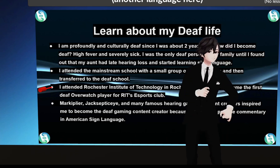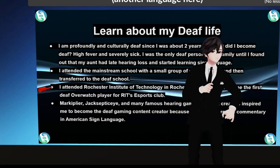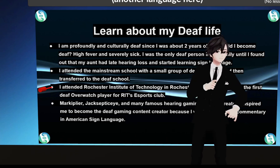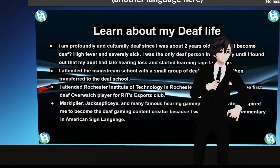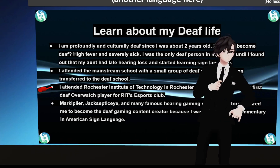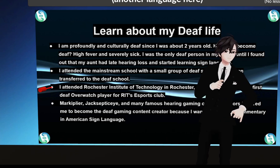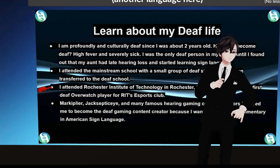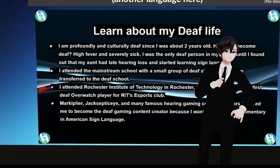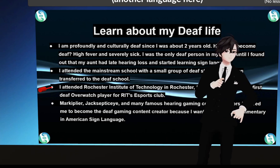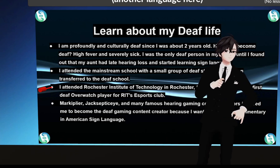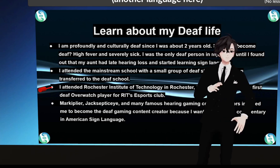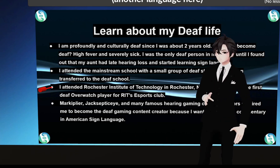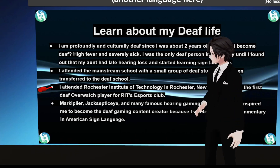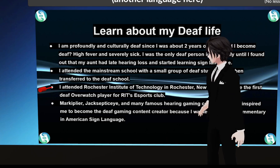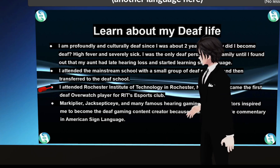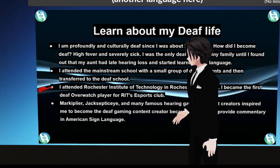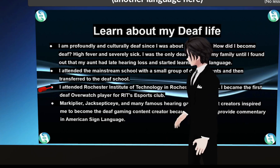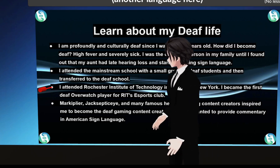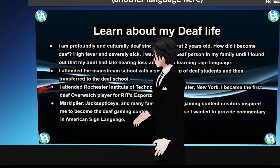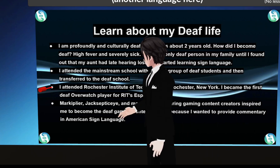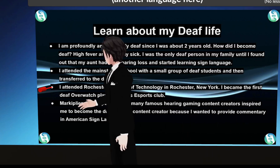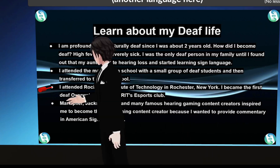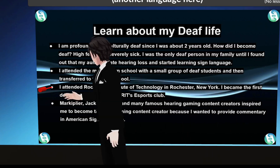Though, no, I currently do not have my Sharingan activated.